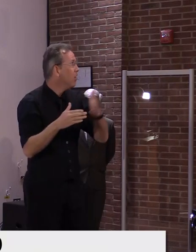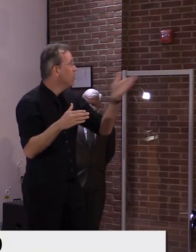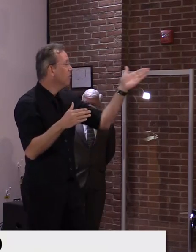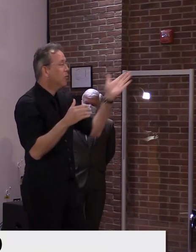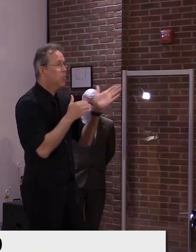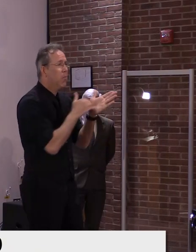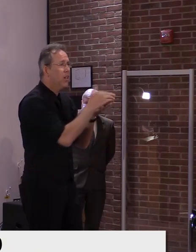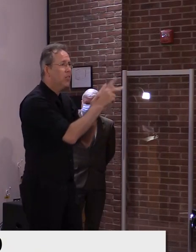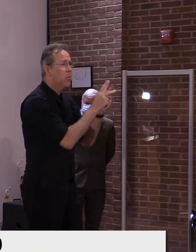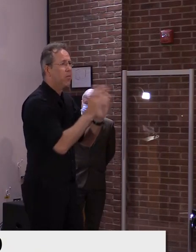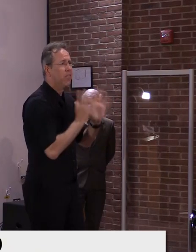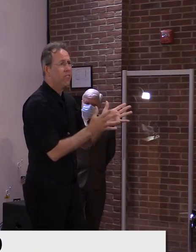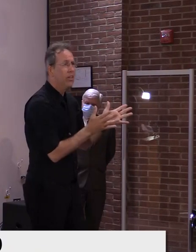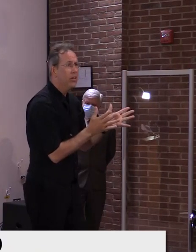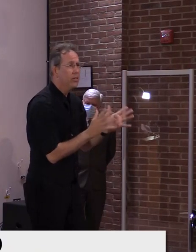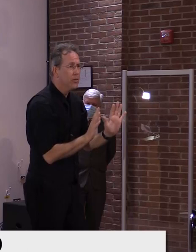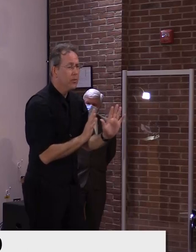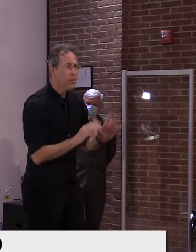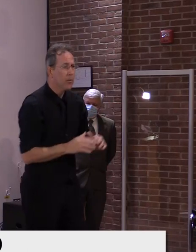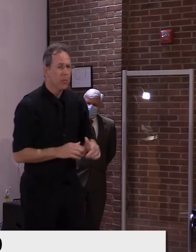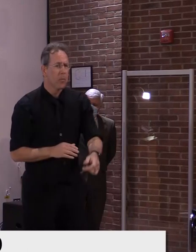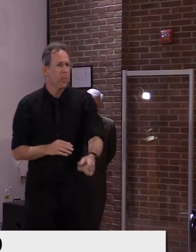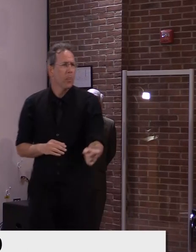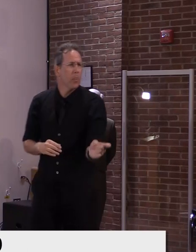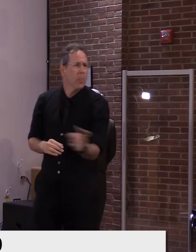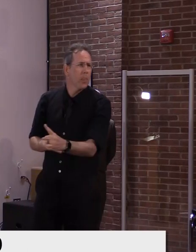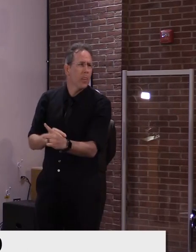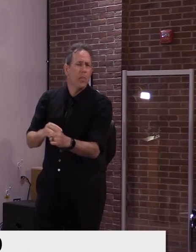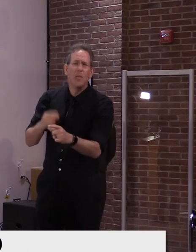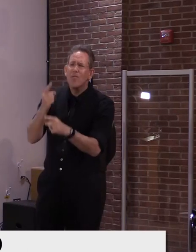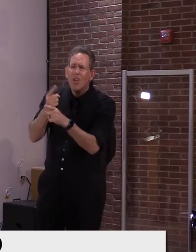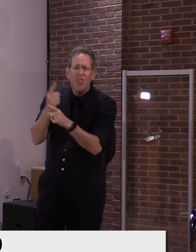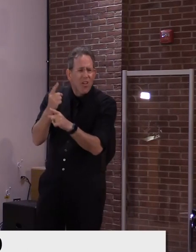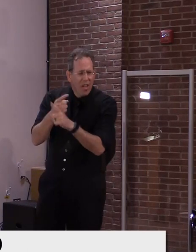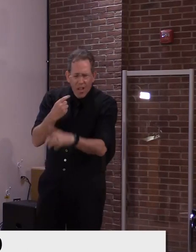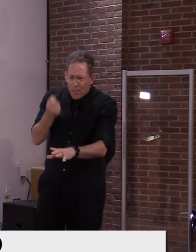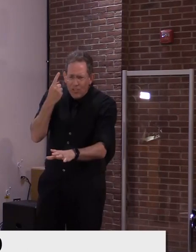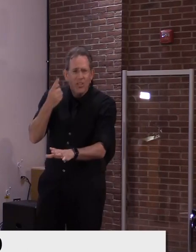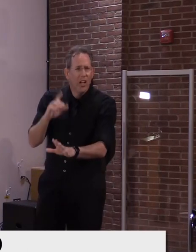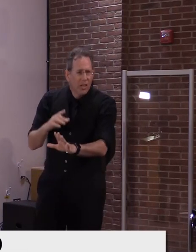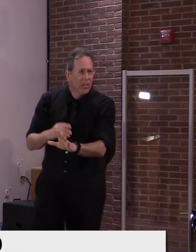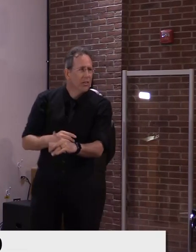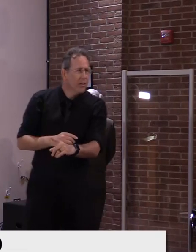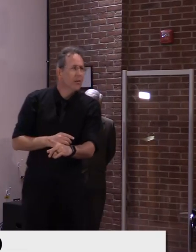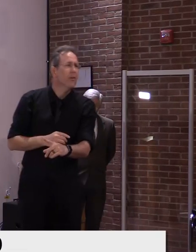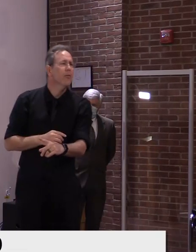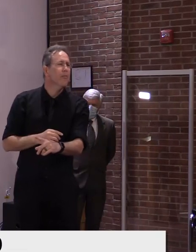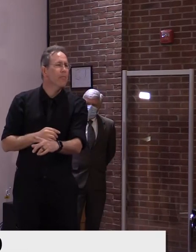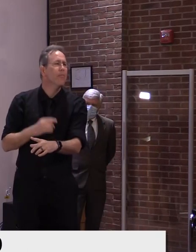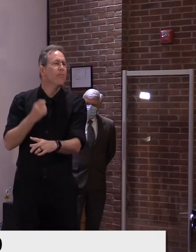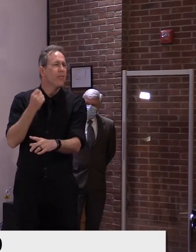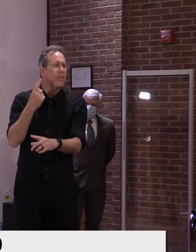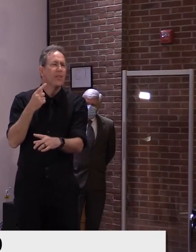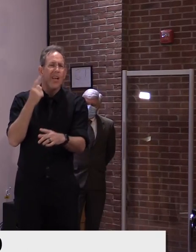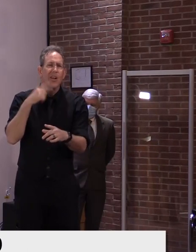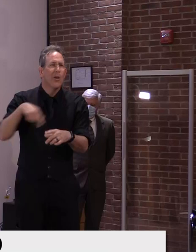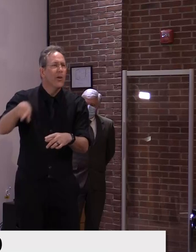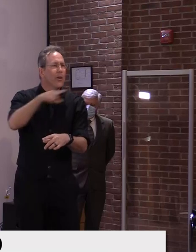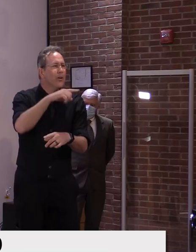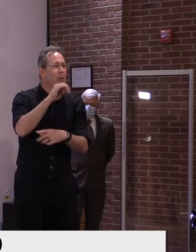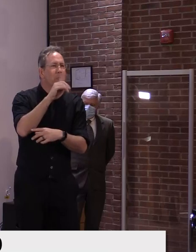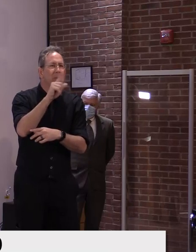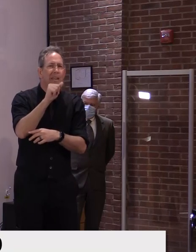Right, and I understand that, and I understand the media's responsibility as well to be responsible here with this information,